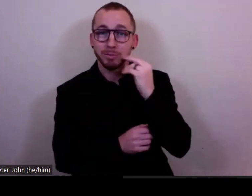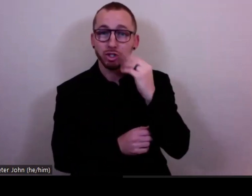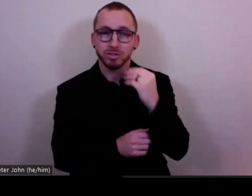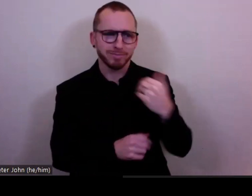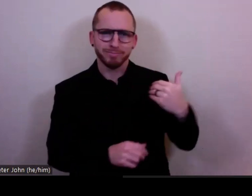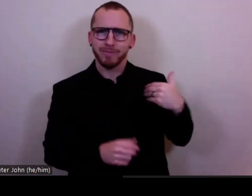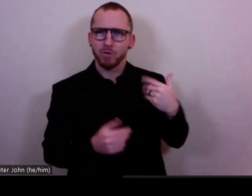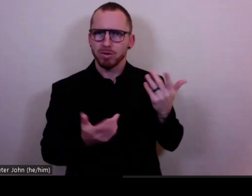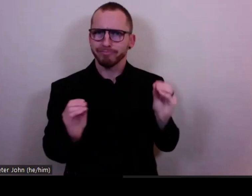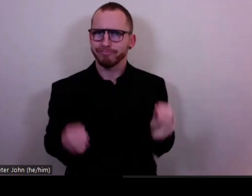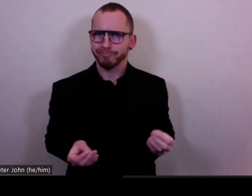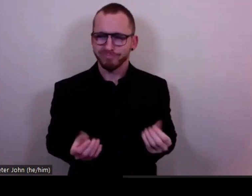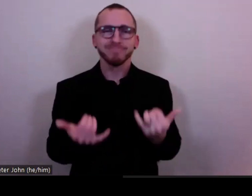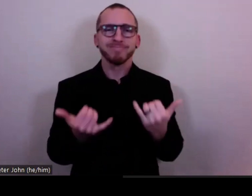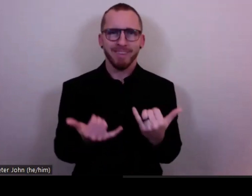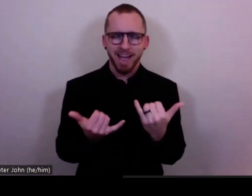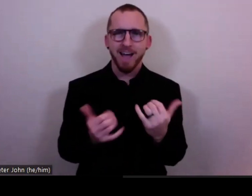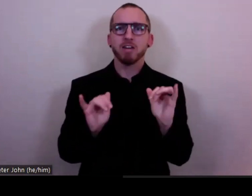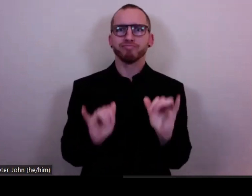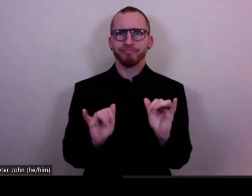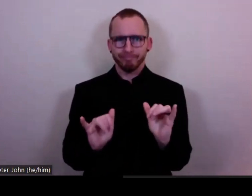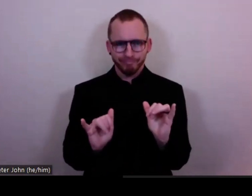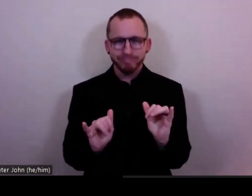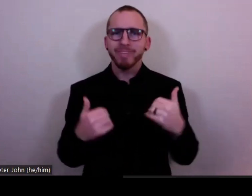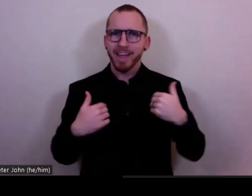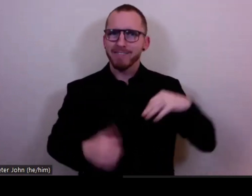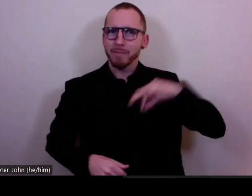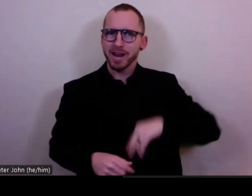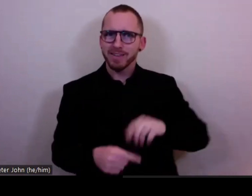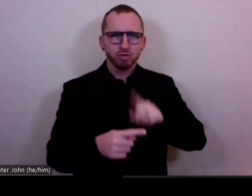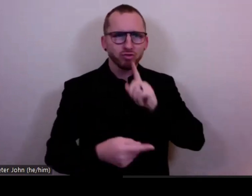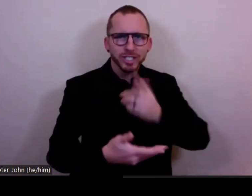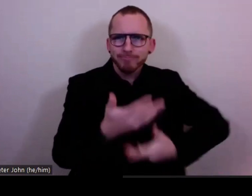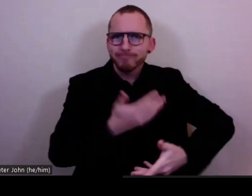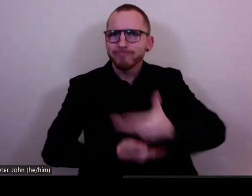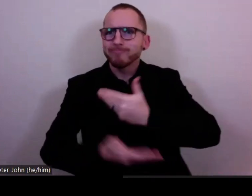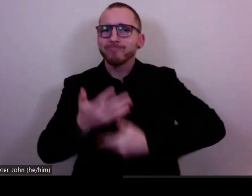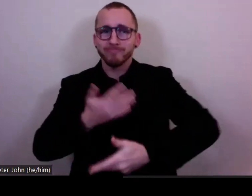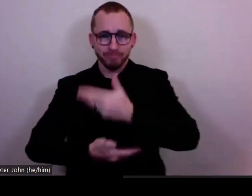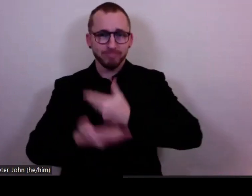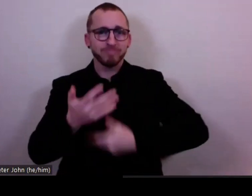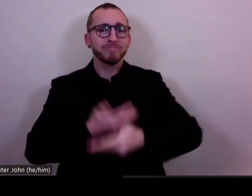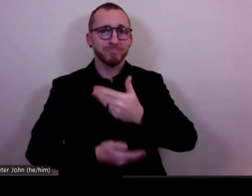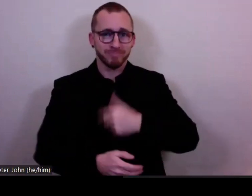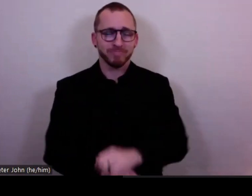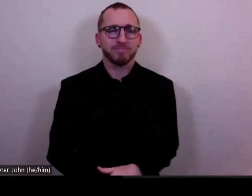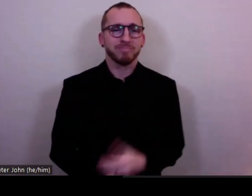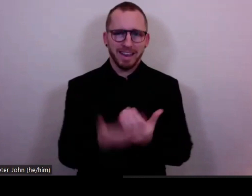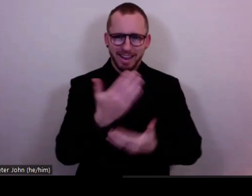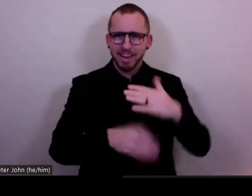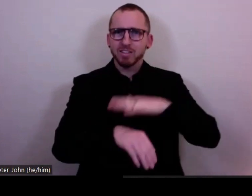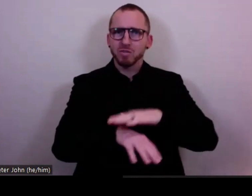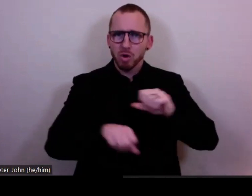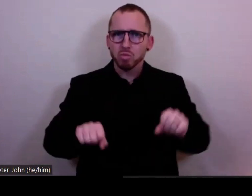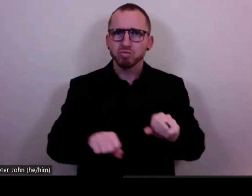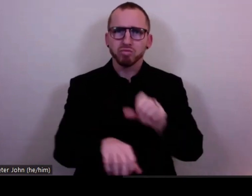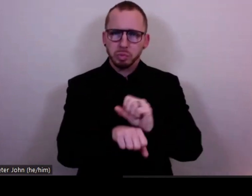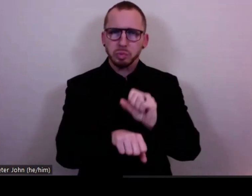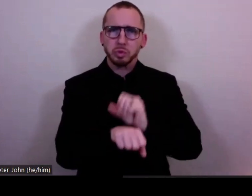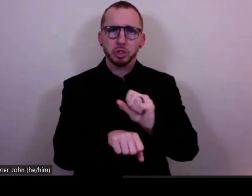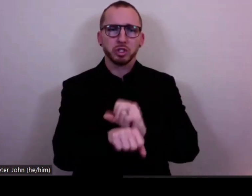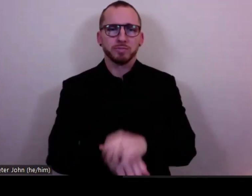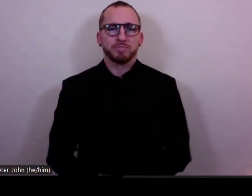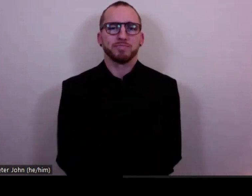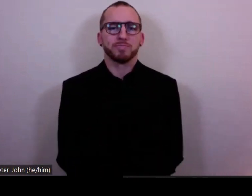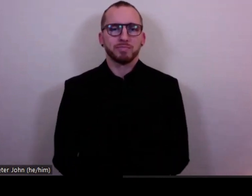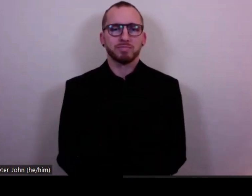realize the benefit now more than ever of really coming together and doing some hands-on work and breaking down the theme of the